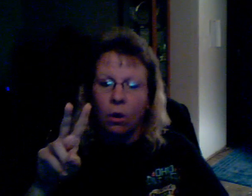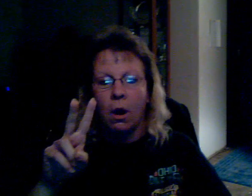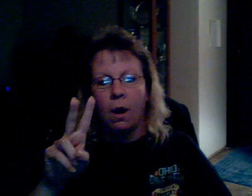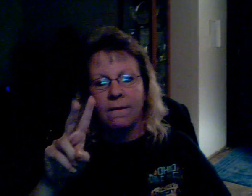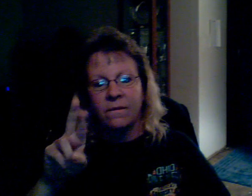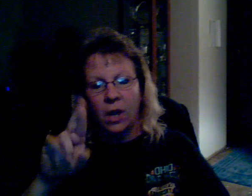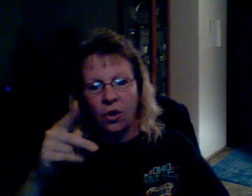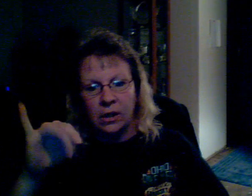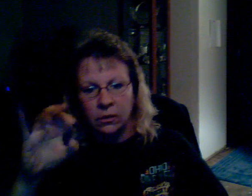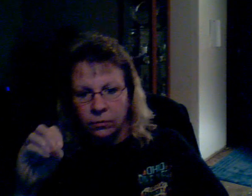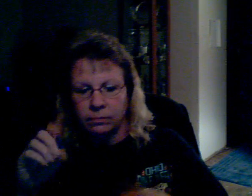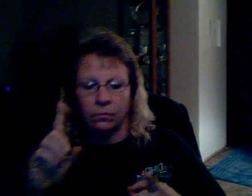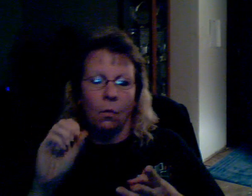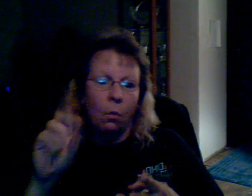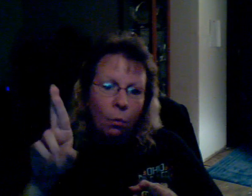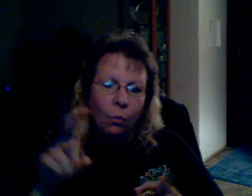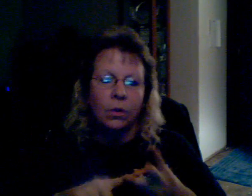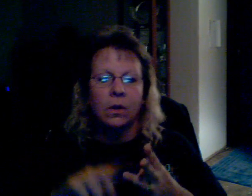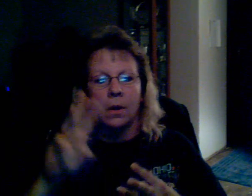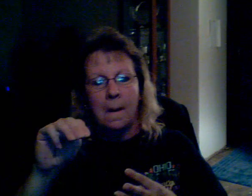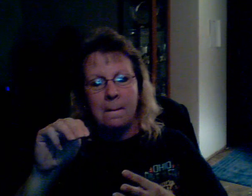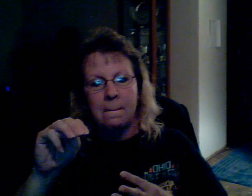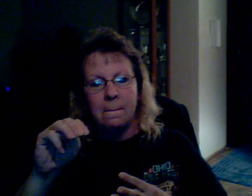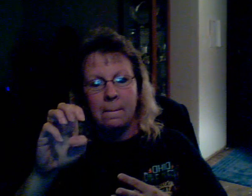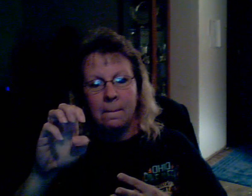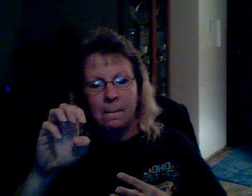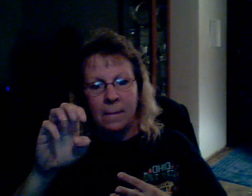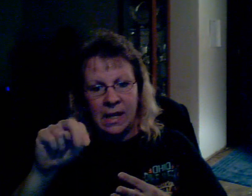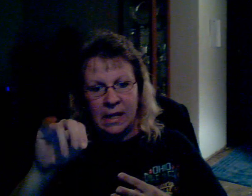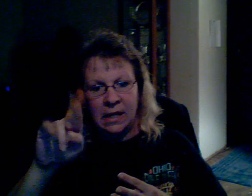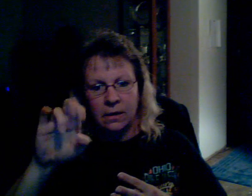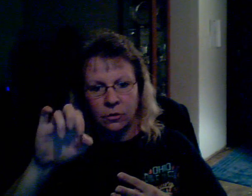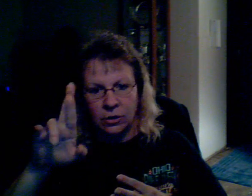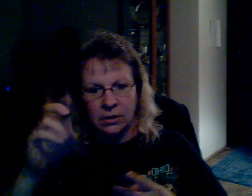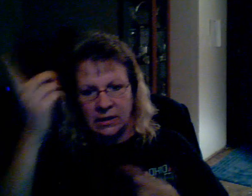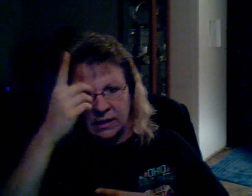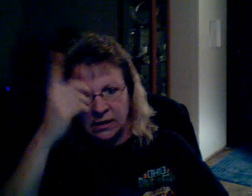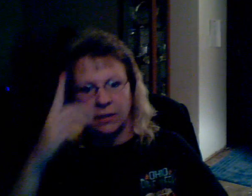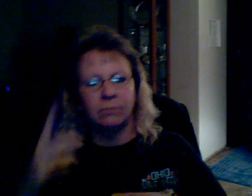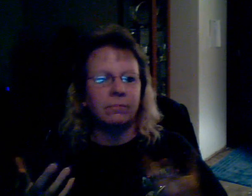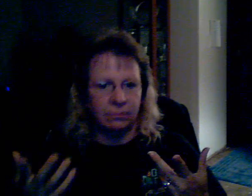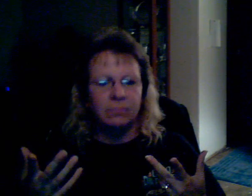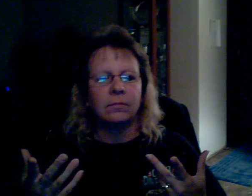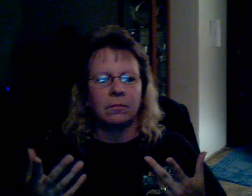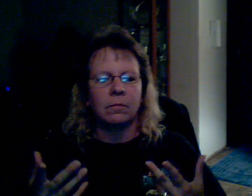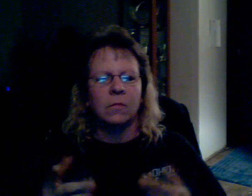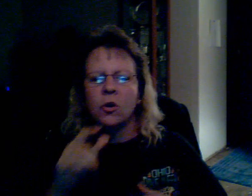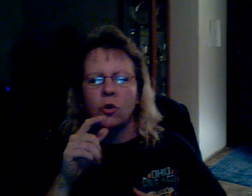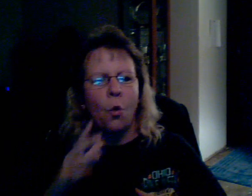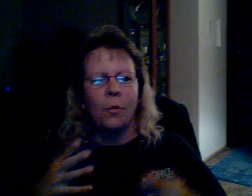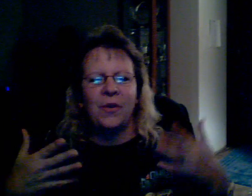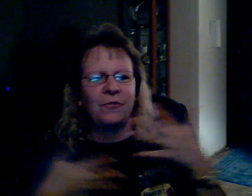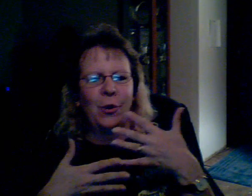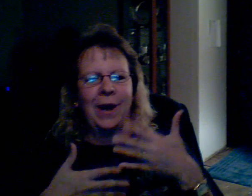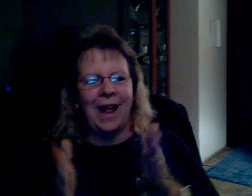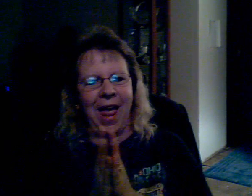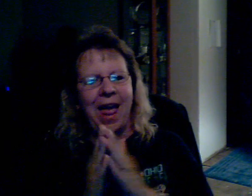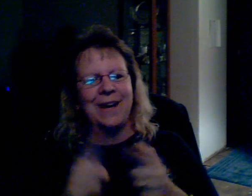it's not